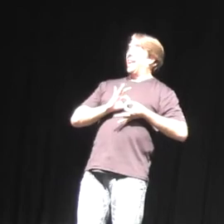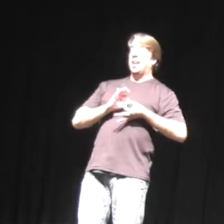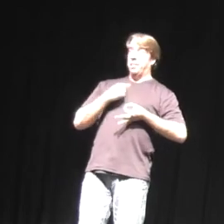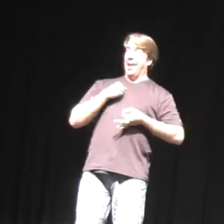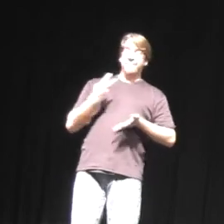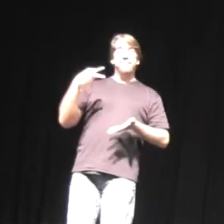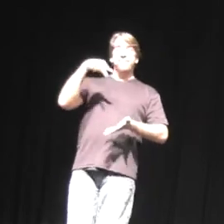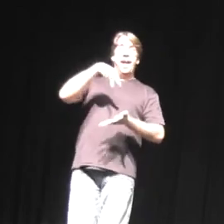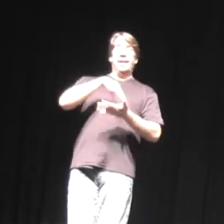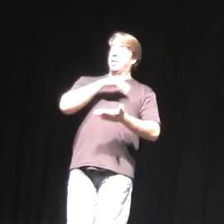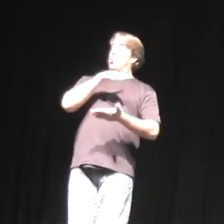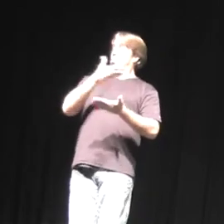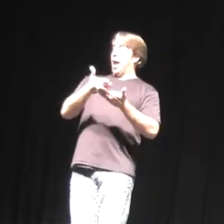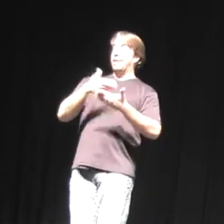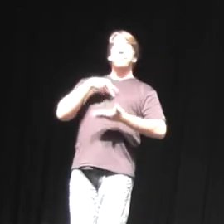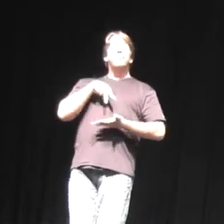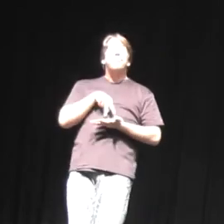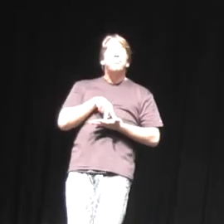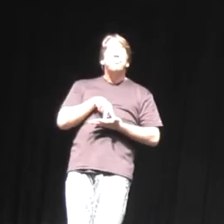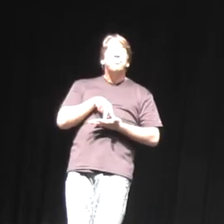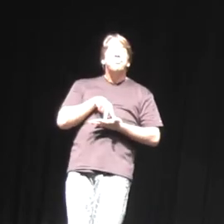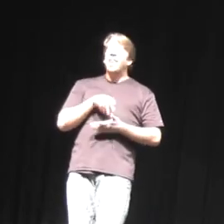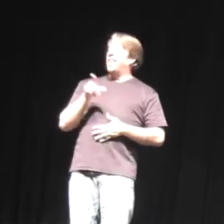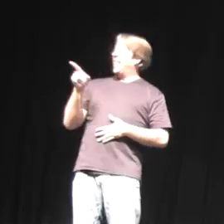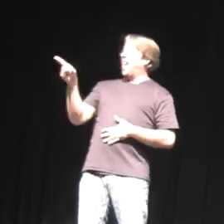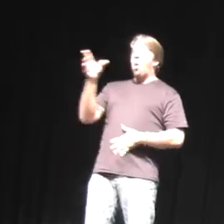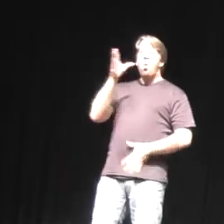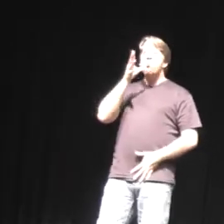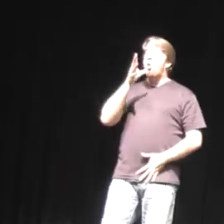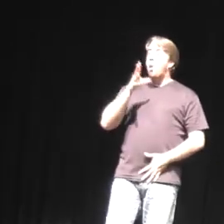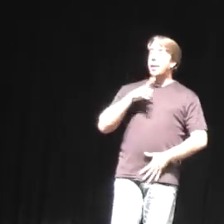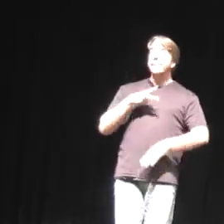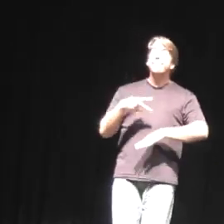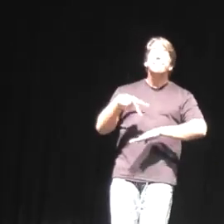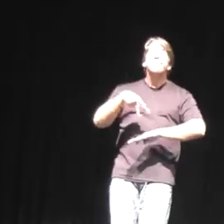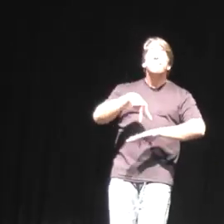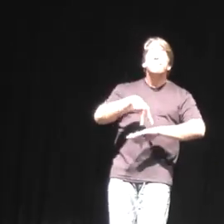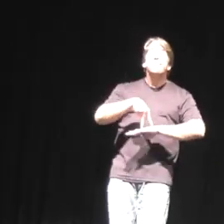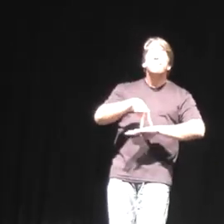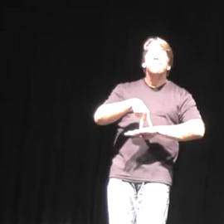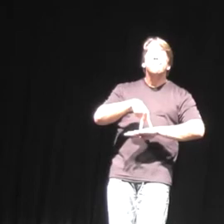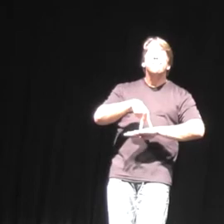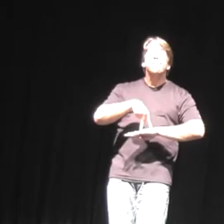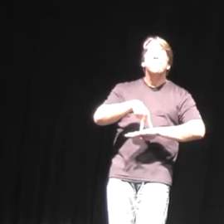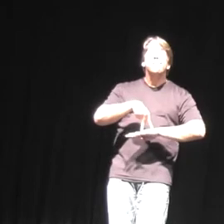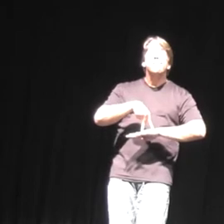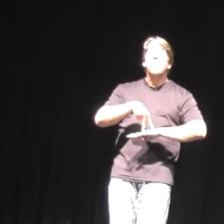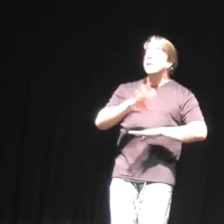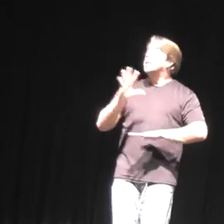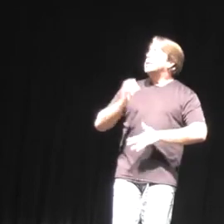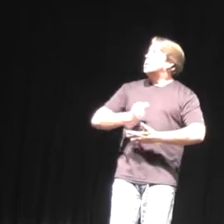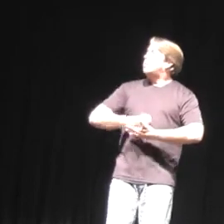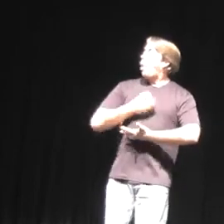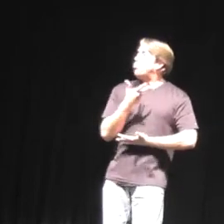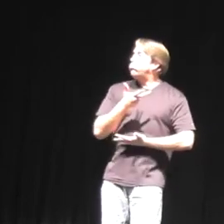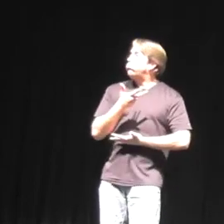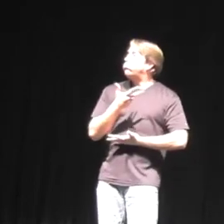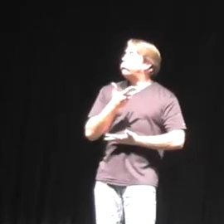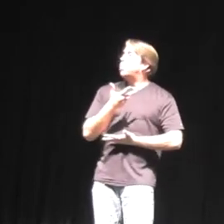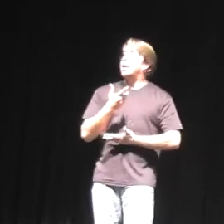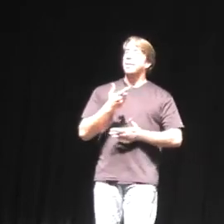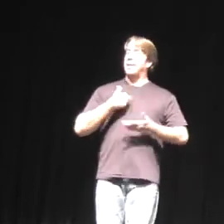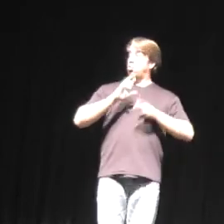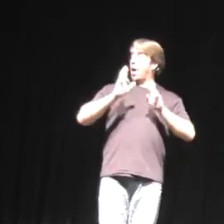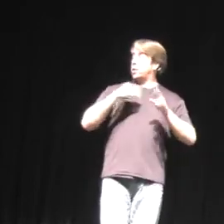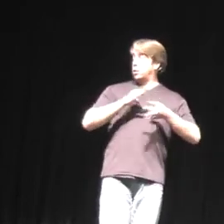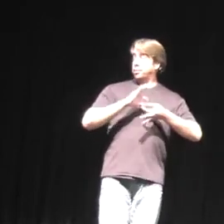so I get there, and this woman is on stage, and she starts saying a poem, right? And I'm